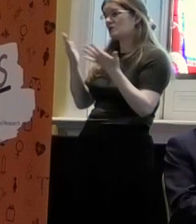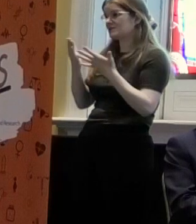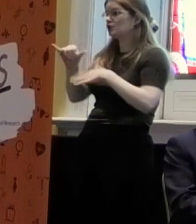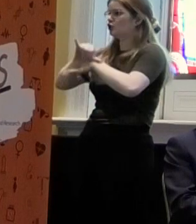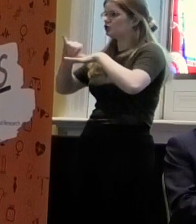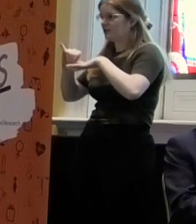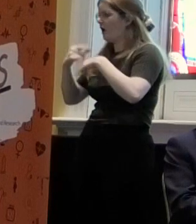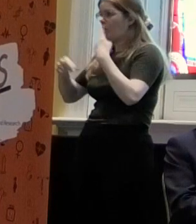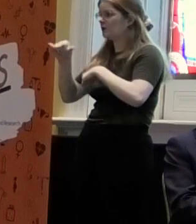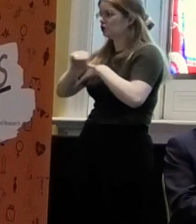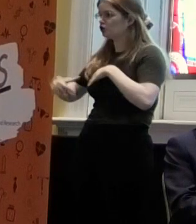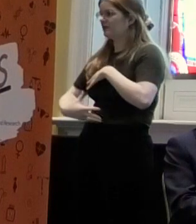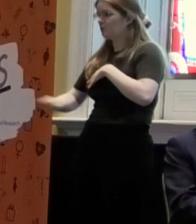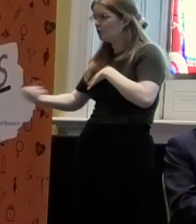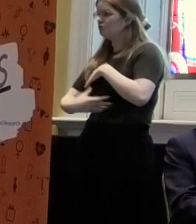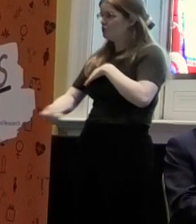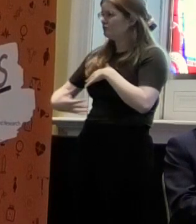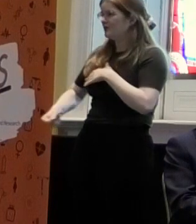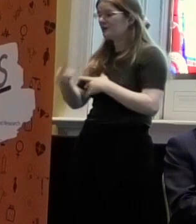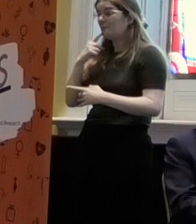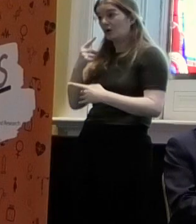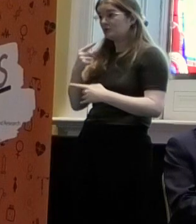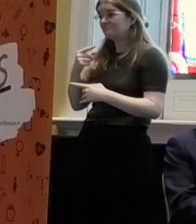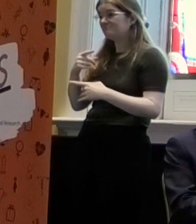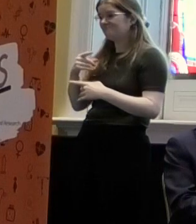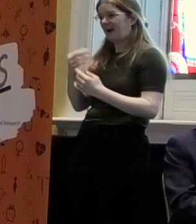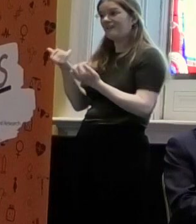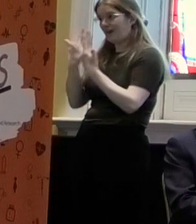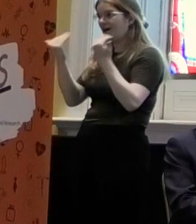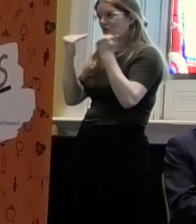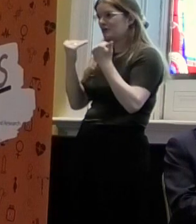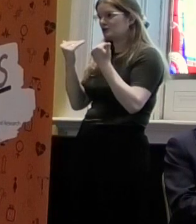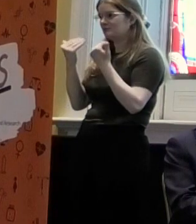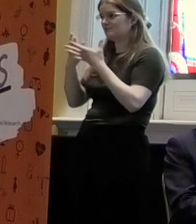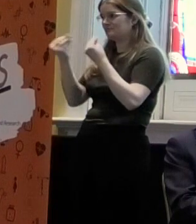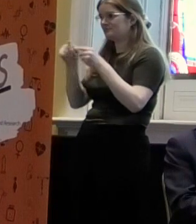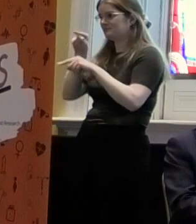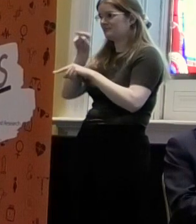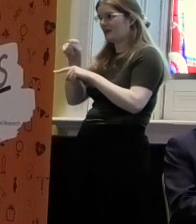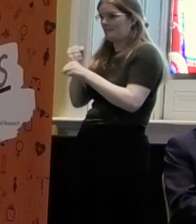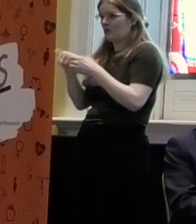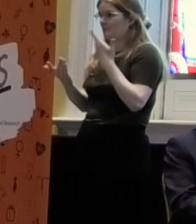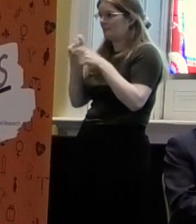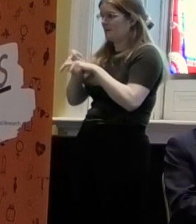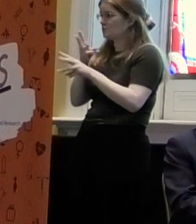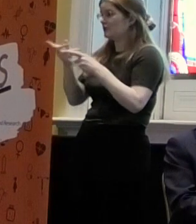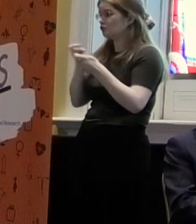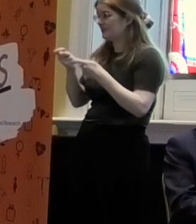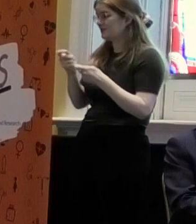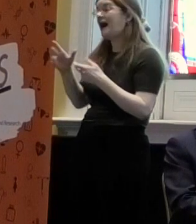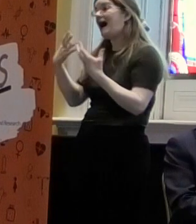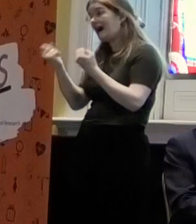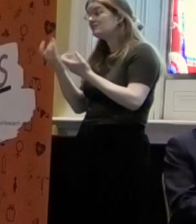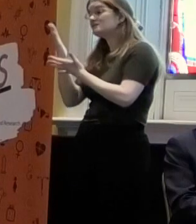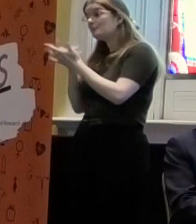surgical treatment for it, but we do know that there's lots of gaps there. And there are medical treatments also,